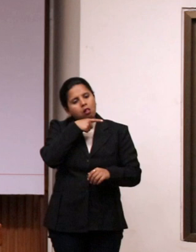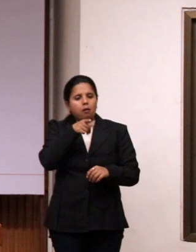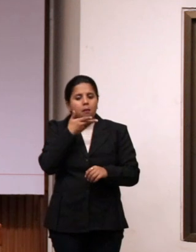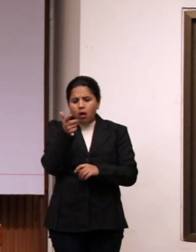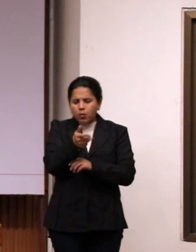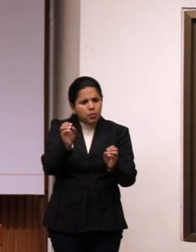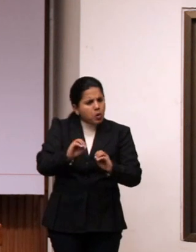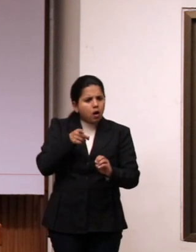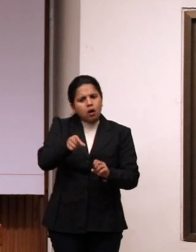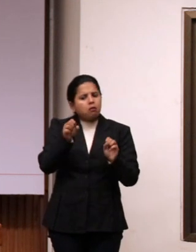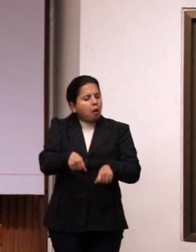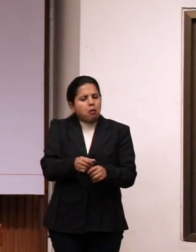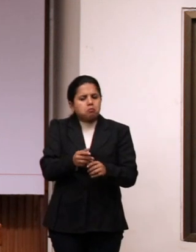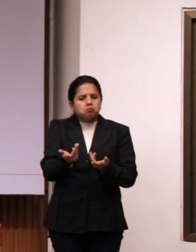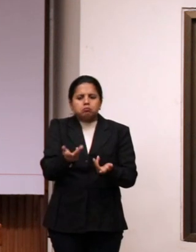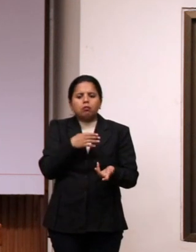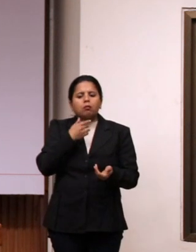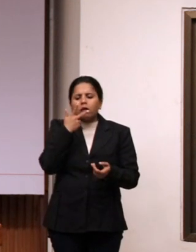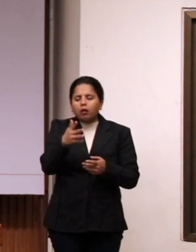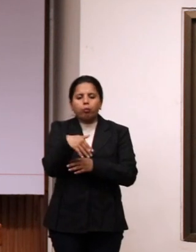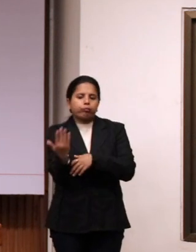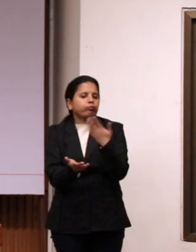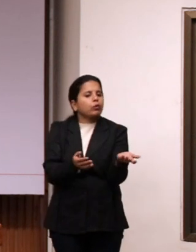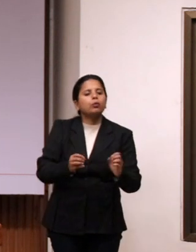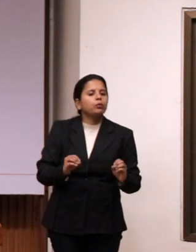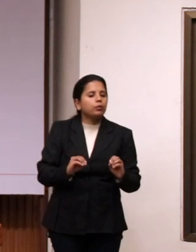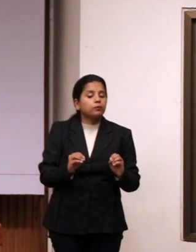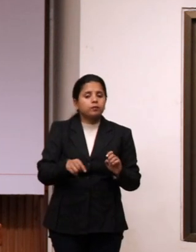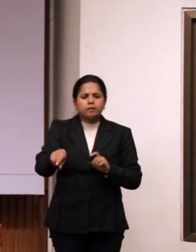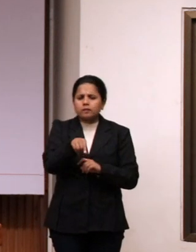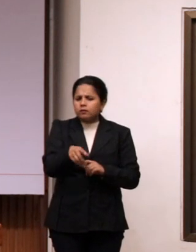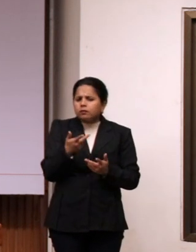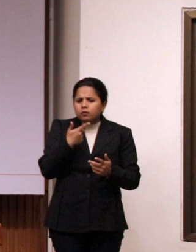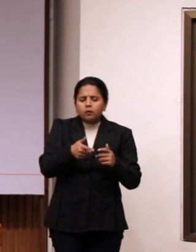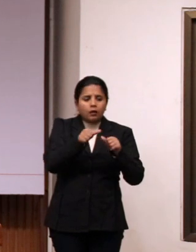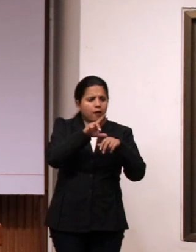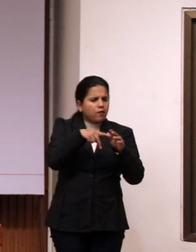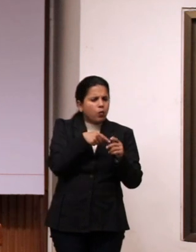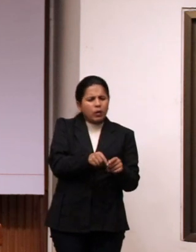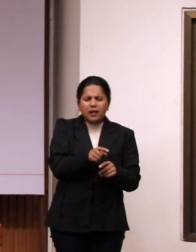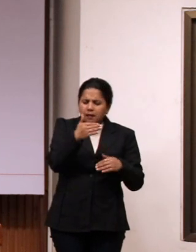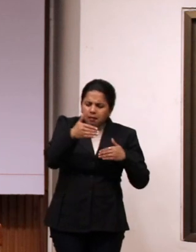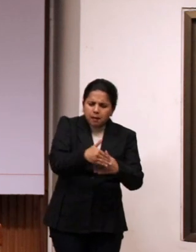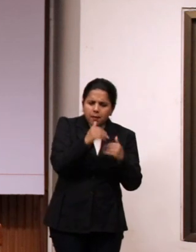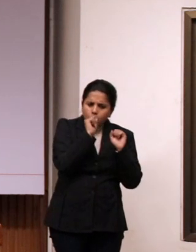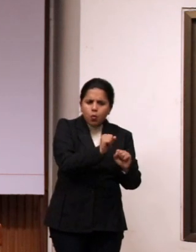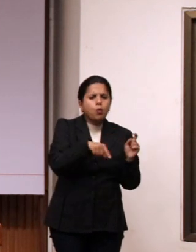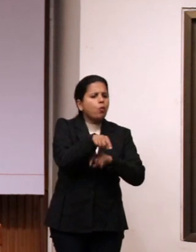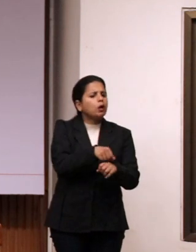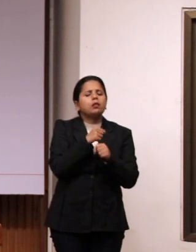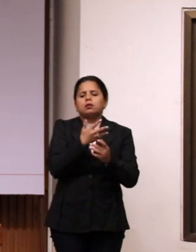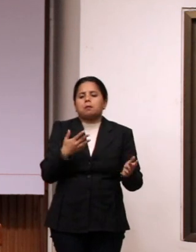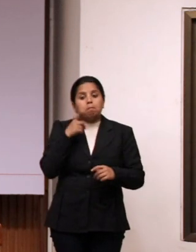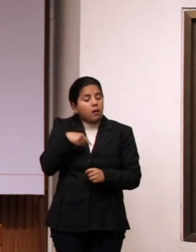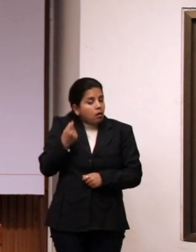afforestation and reforestation never reach to climax. And it has limited ecological goods and services. For example, I tell you, we